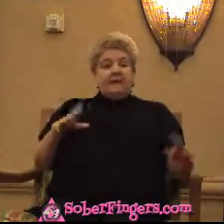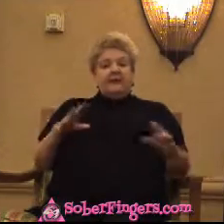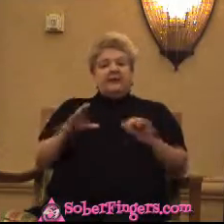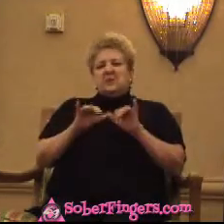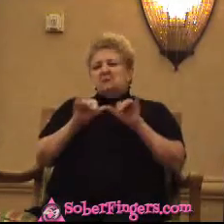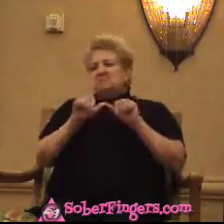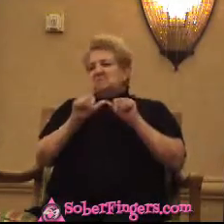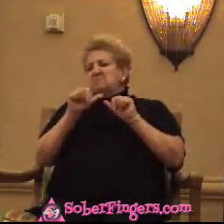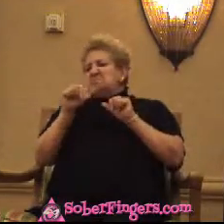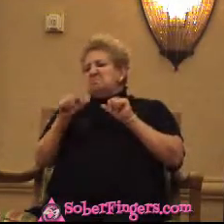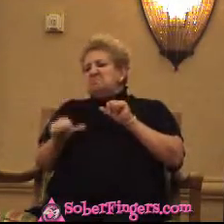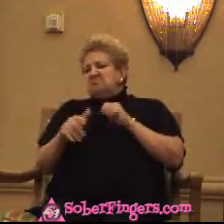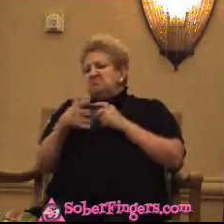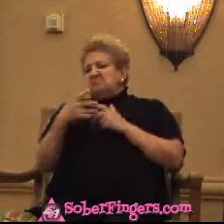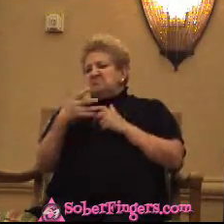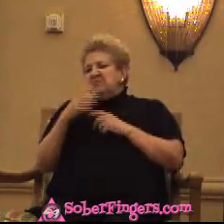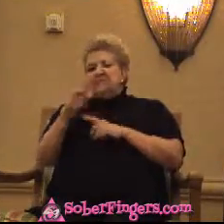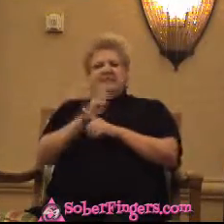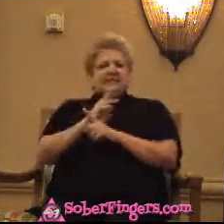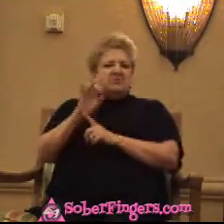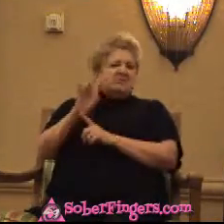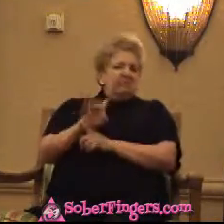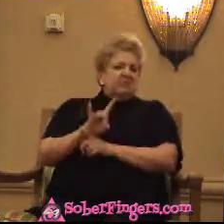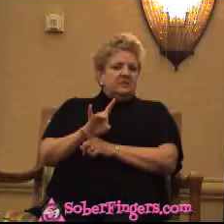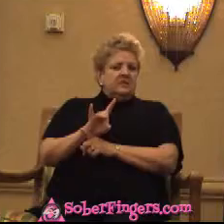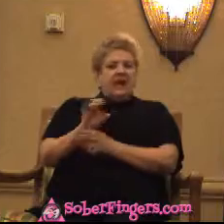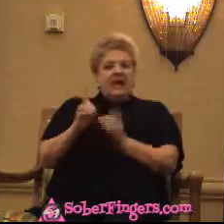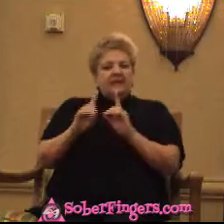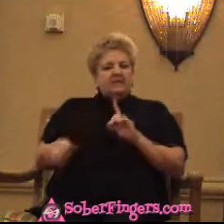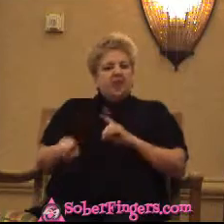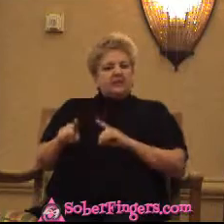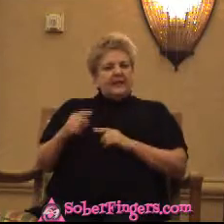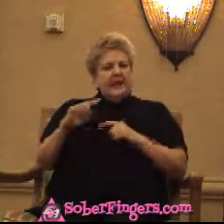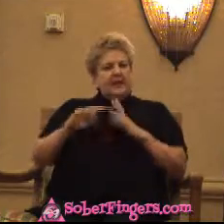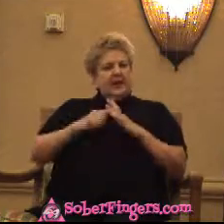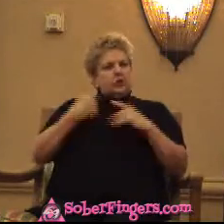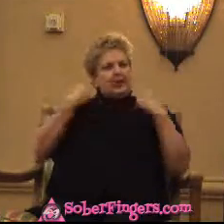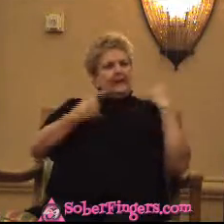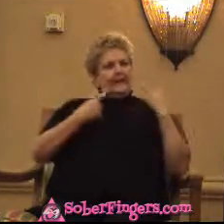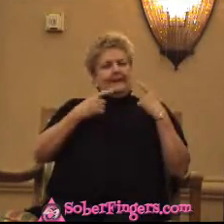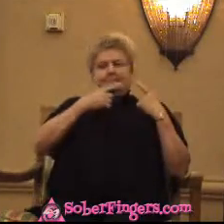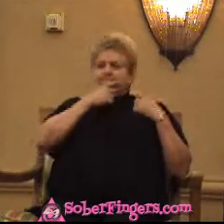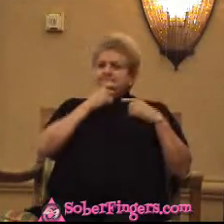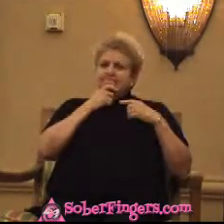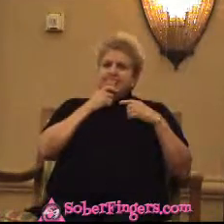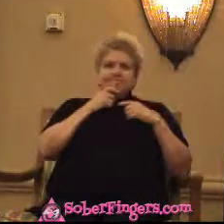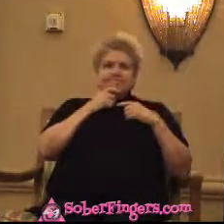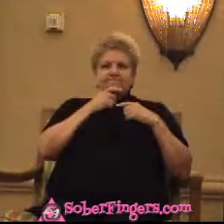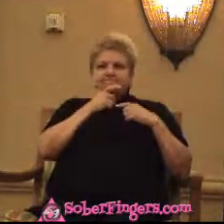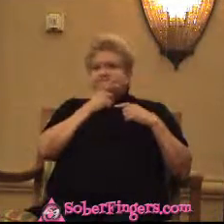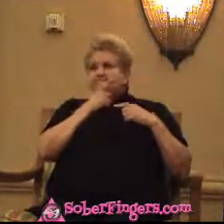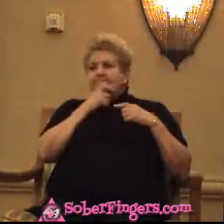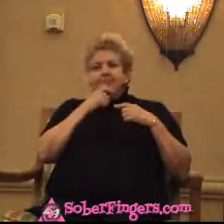months and I divorced her. Again, I started thinking, you know, I'll tell you, there's a couple things that I've figured out since I've been in Alcoholics